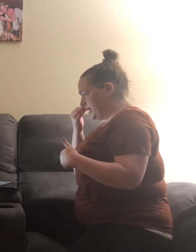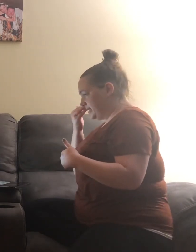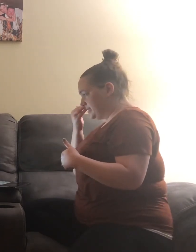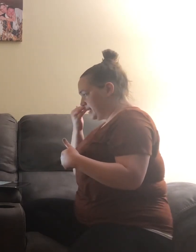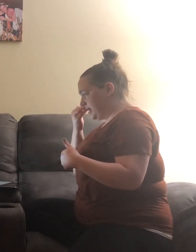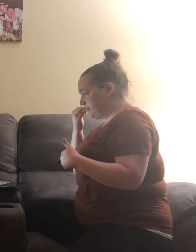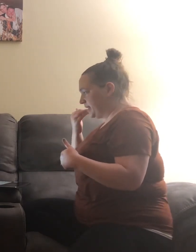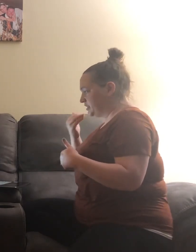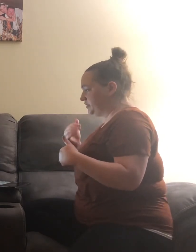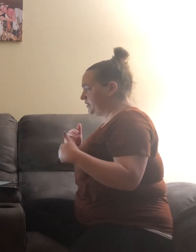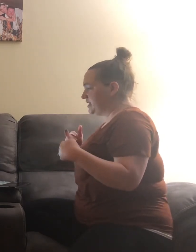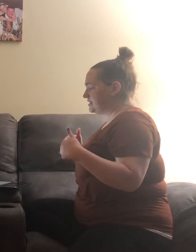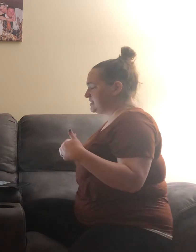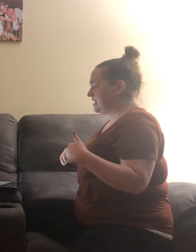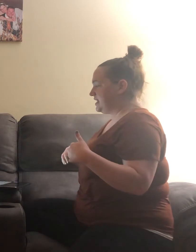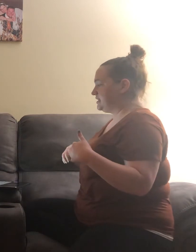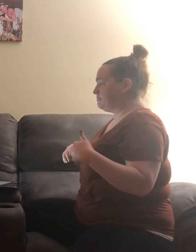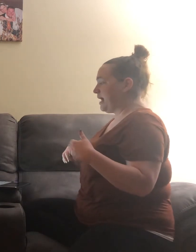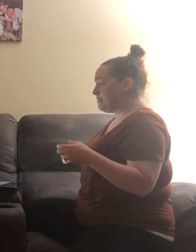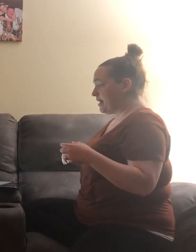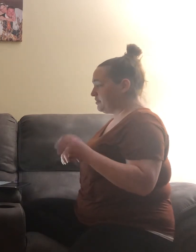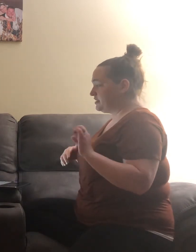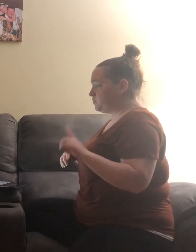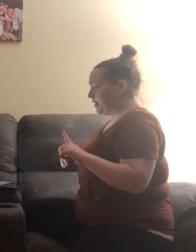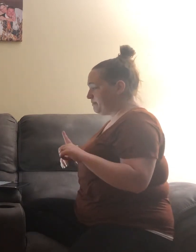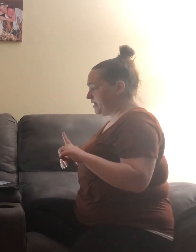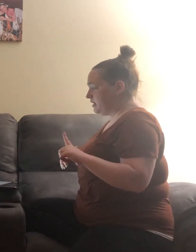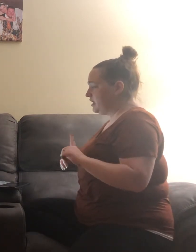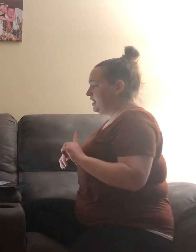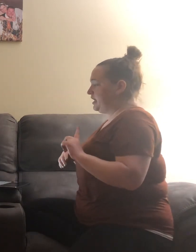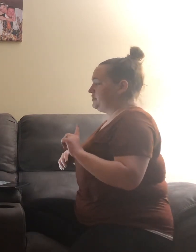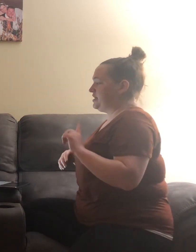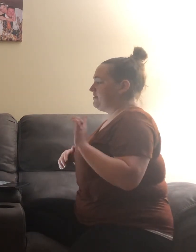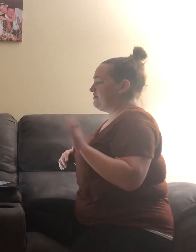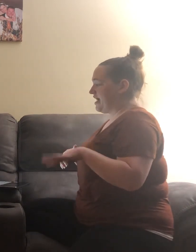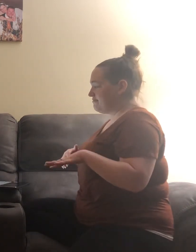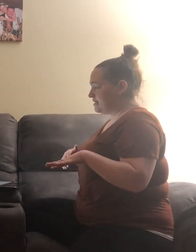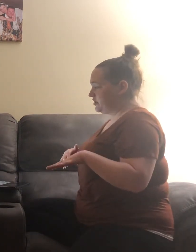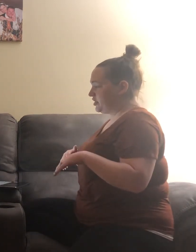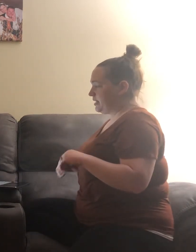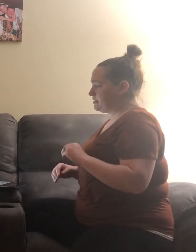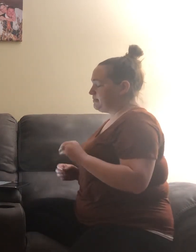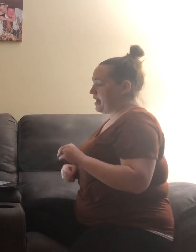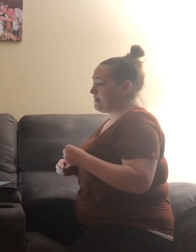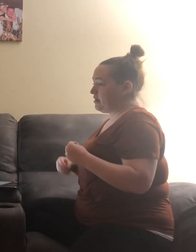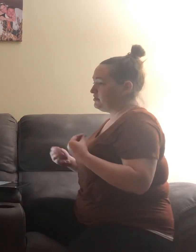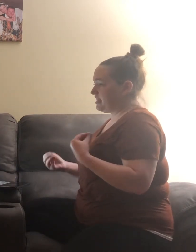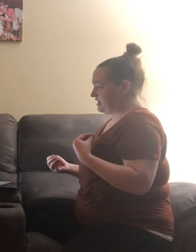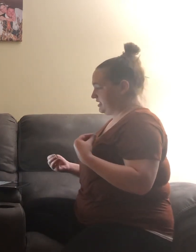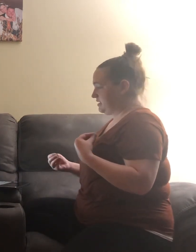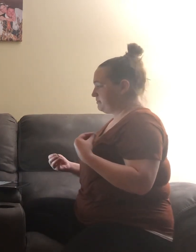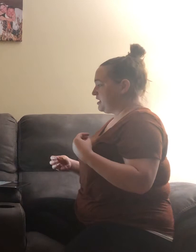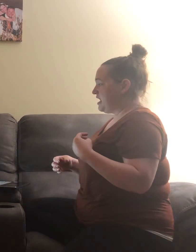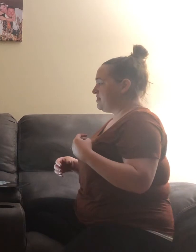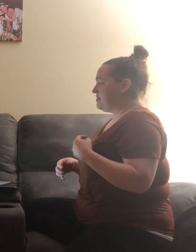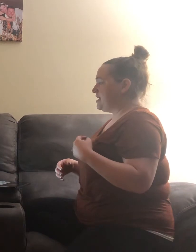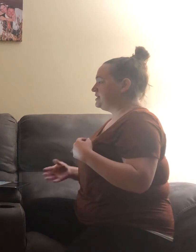It's Montelukast, and it's by mouth. It's one pill, and you take 5 milligrams by mouth daily, and it's given